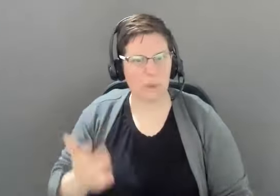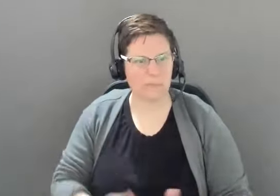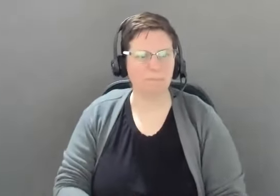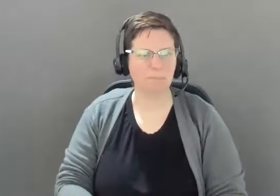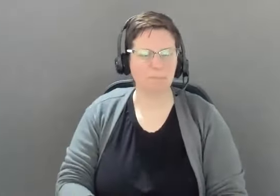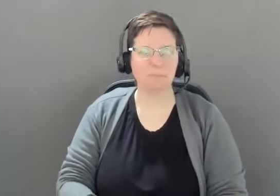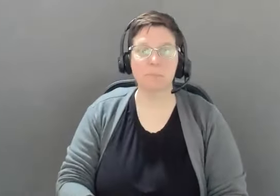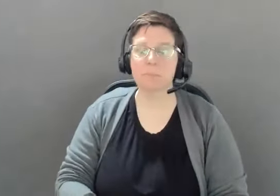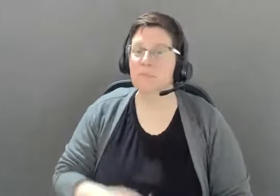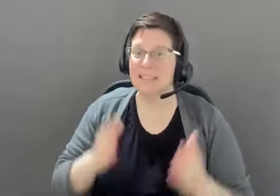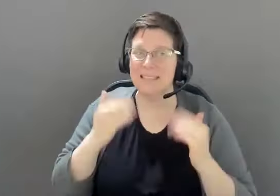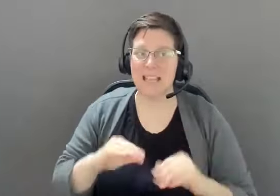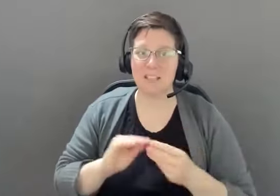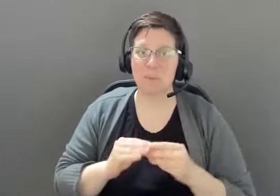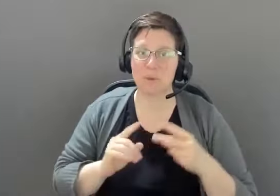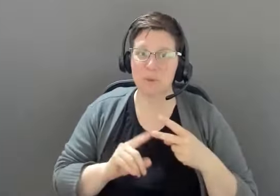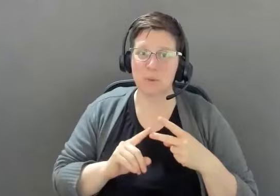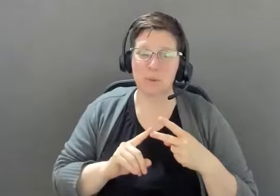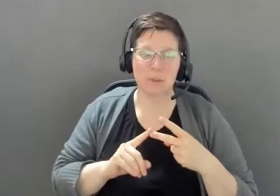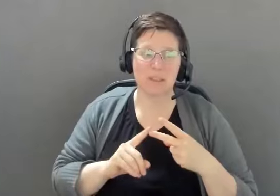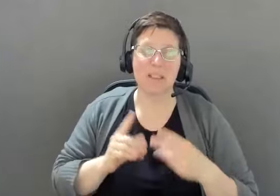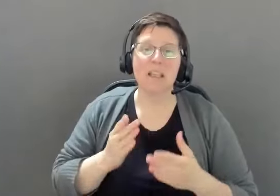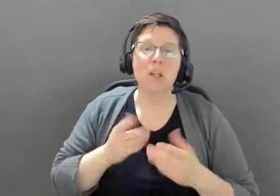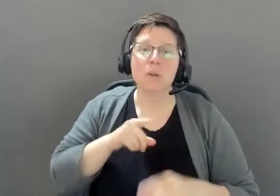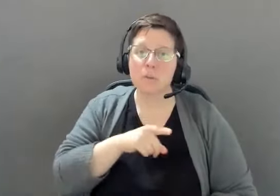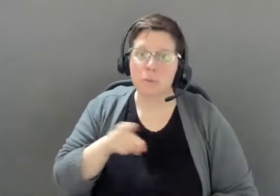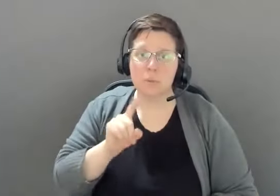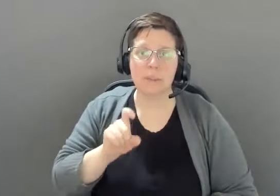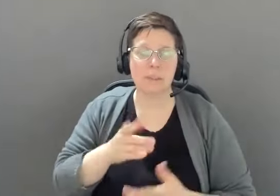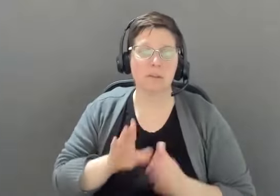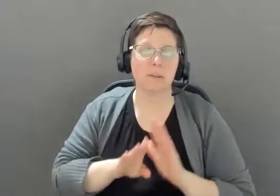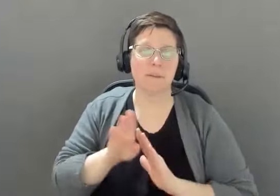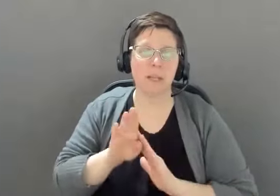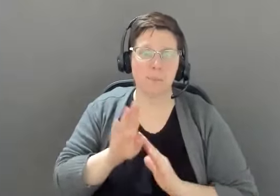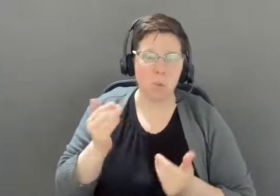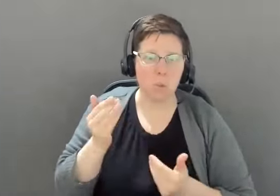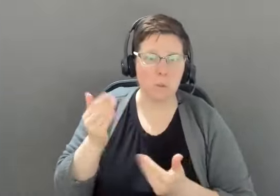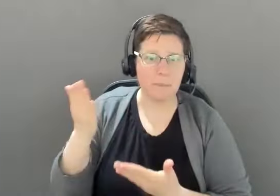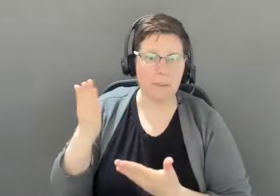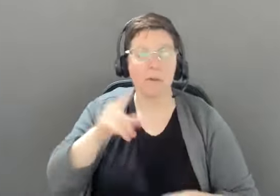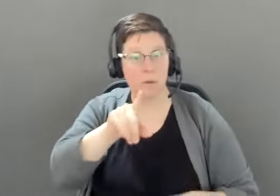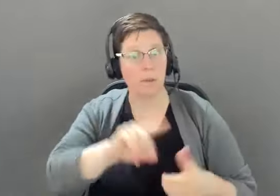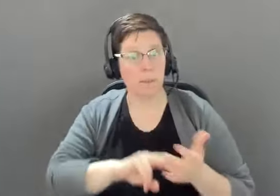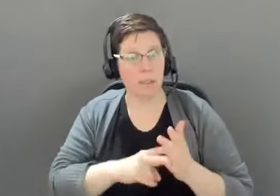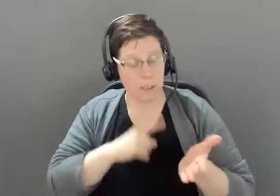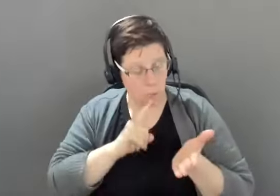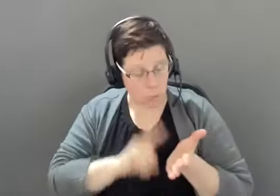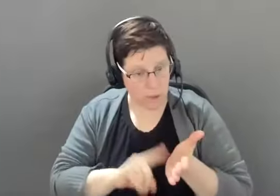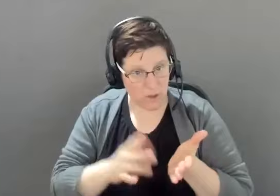The second thing is to develop recommendations. So once you've done your research and you understand kind of what you're working